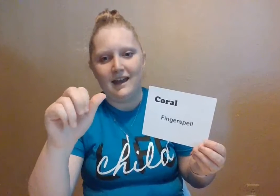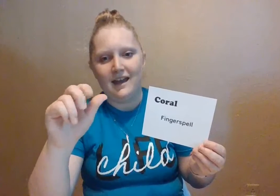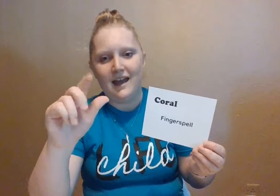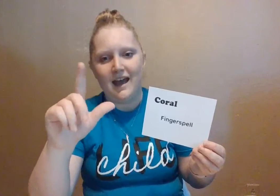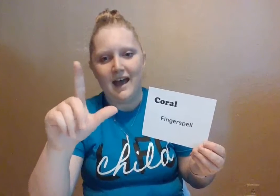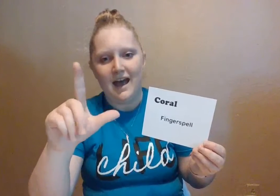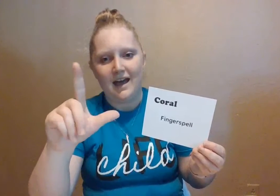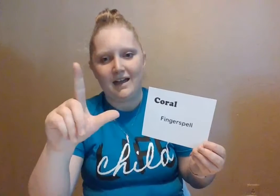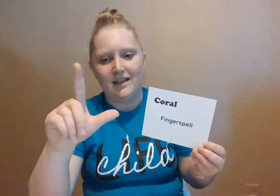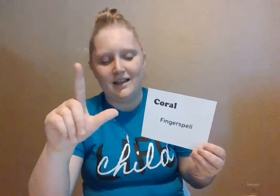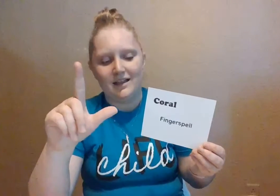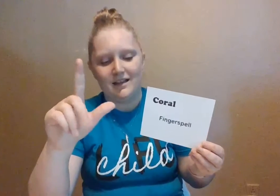C-O-R-A-L.